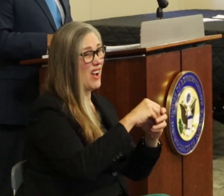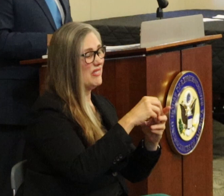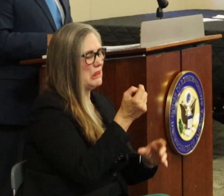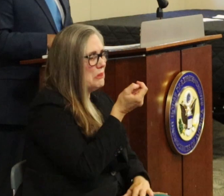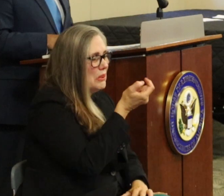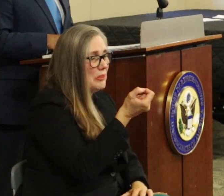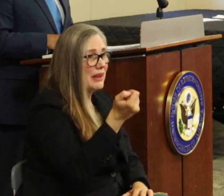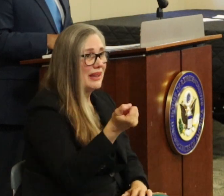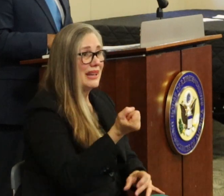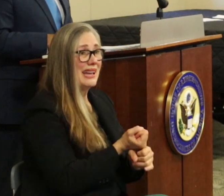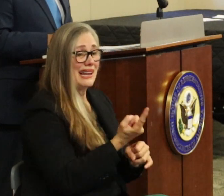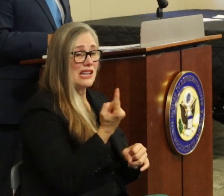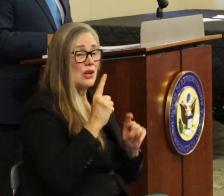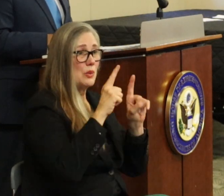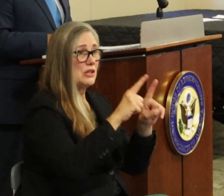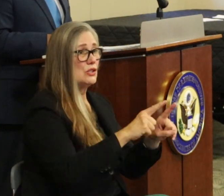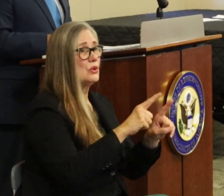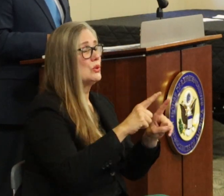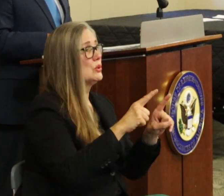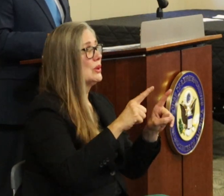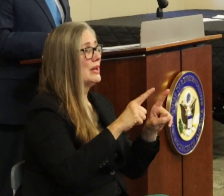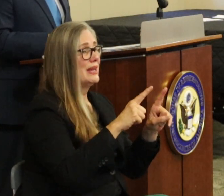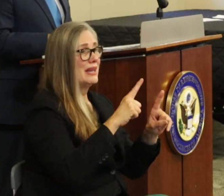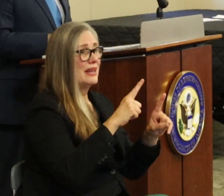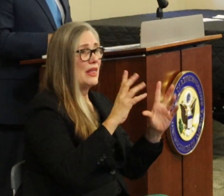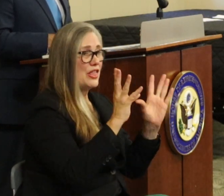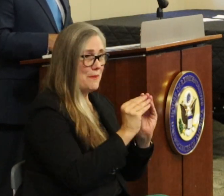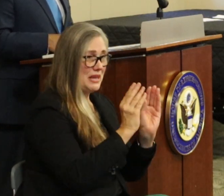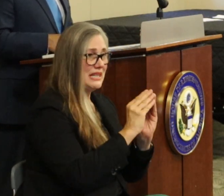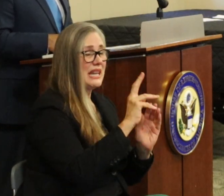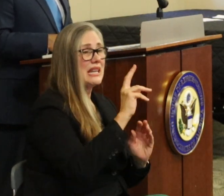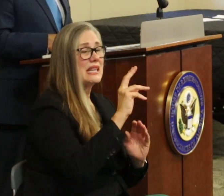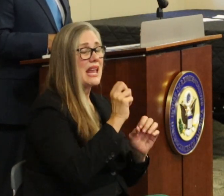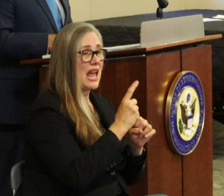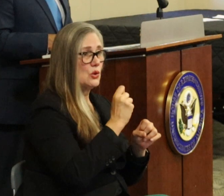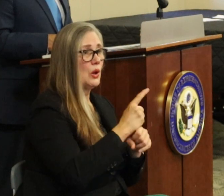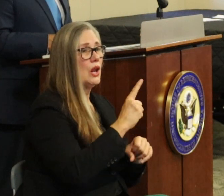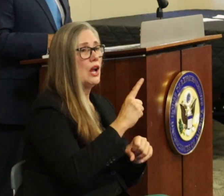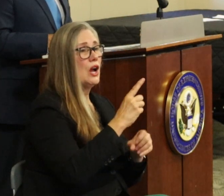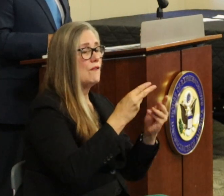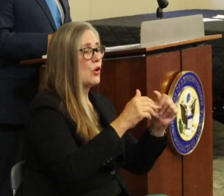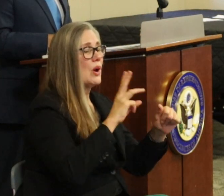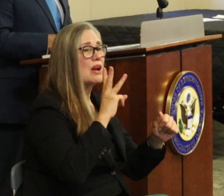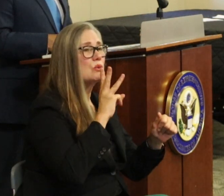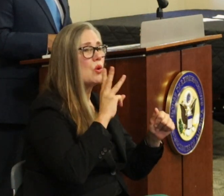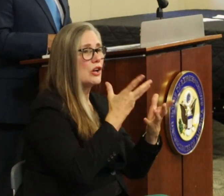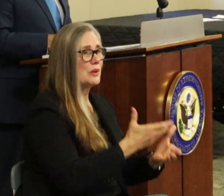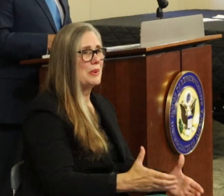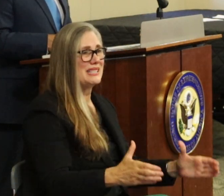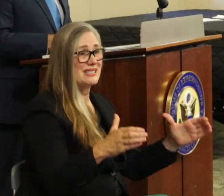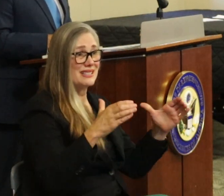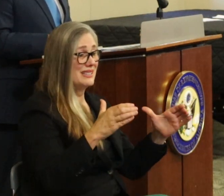attended the annual meeting about the groundwater basin where the annual report was given. There were 8 of us there. I was the only